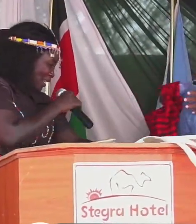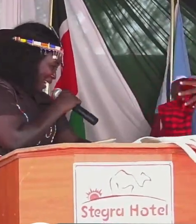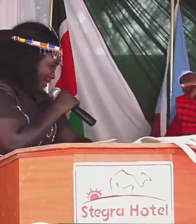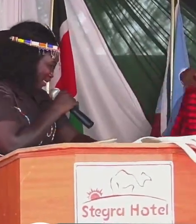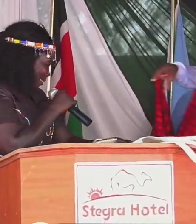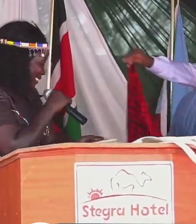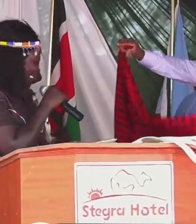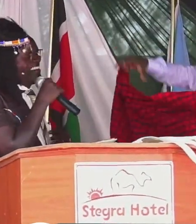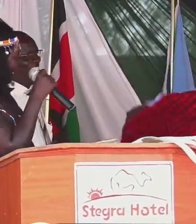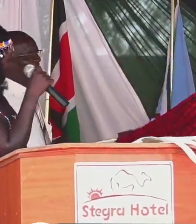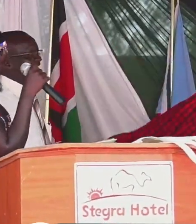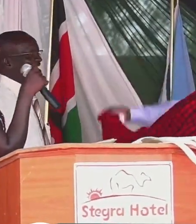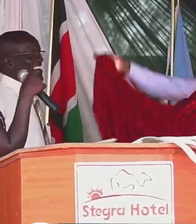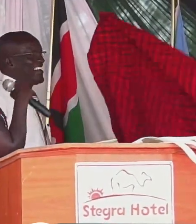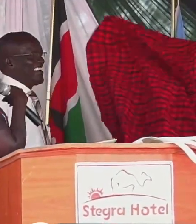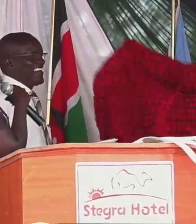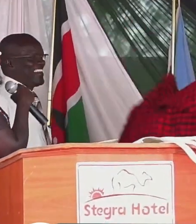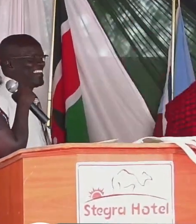You will have to.